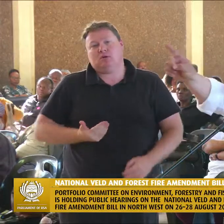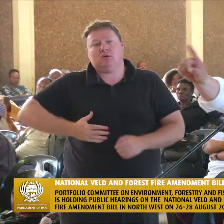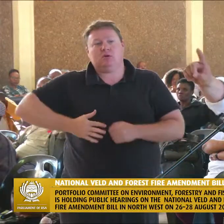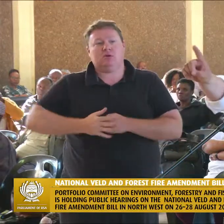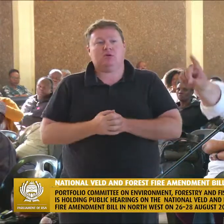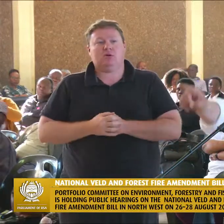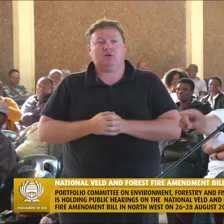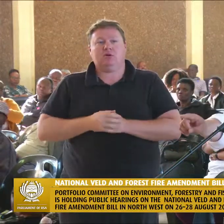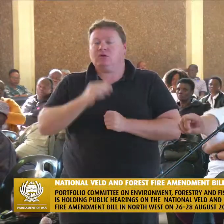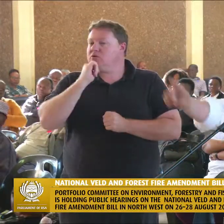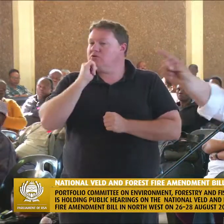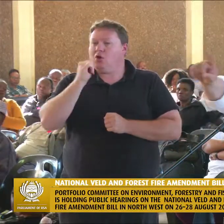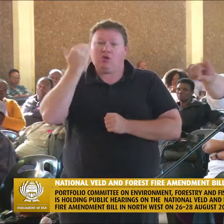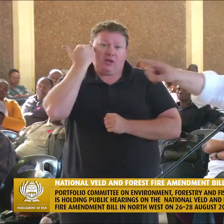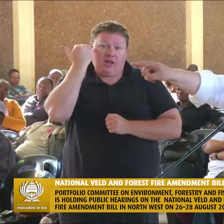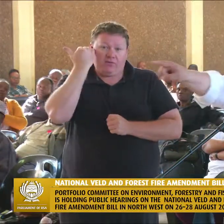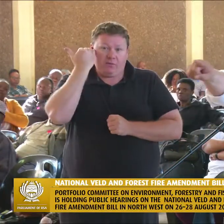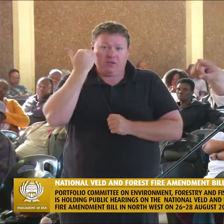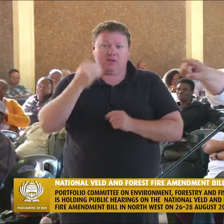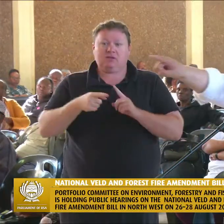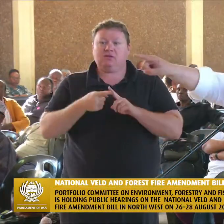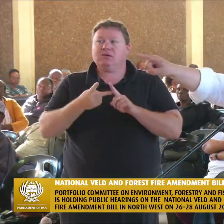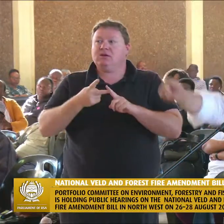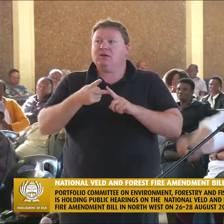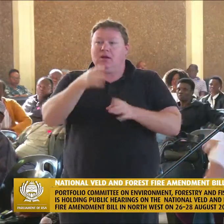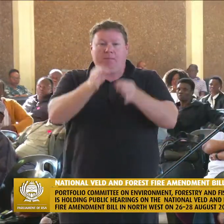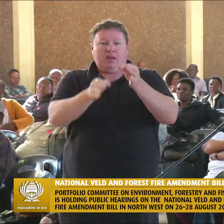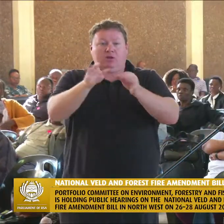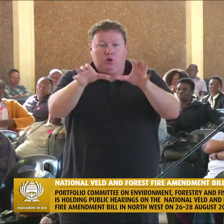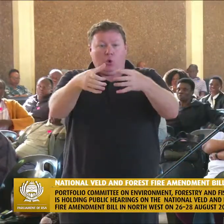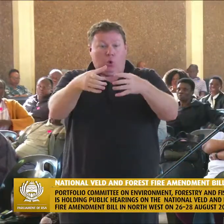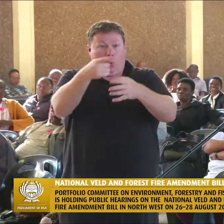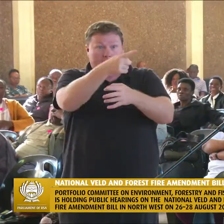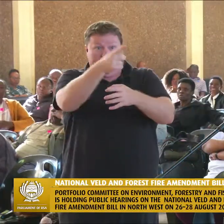it's not our government and it's not the political parties